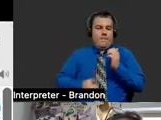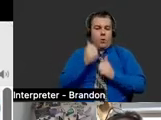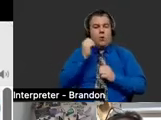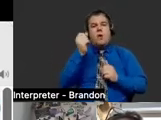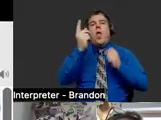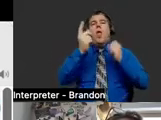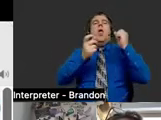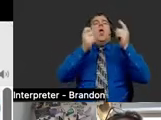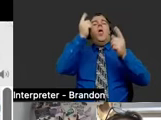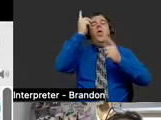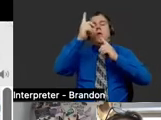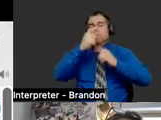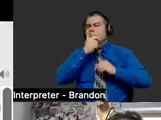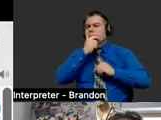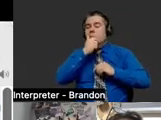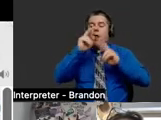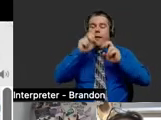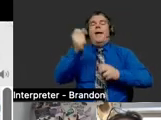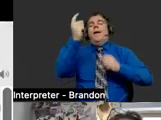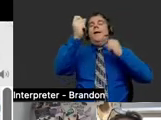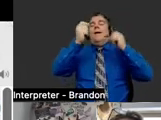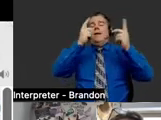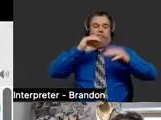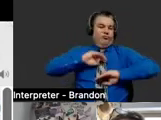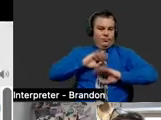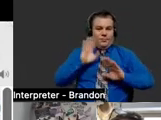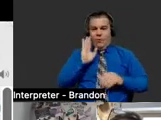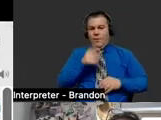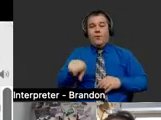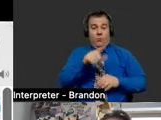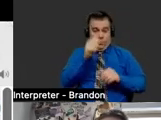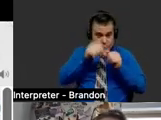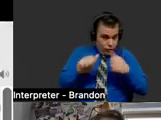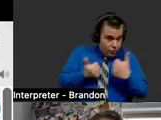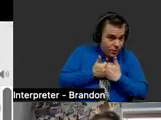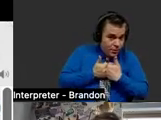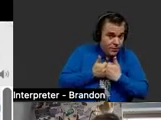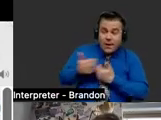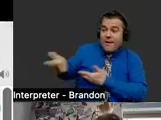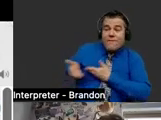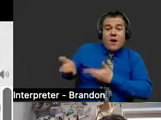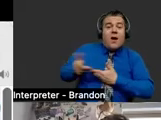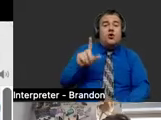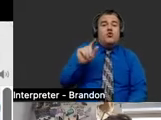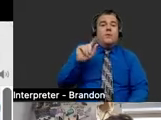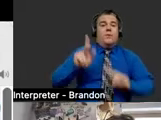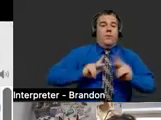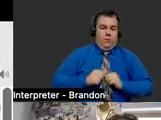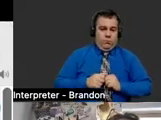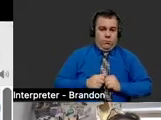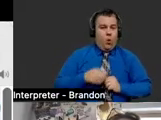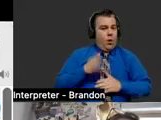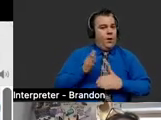get super excited. So I hope you're inviting people. Remember the challenge? Invite 20 people. You're going to end this month